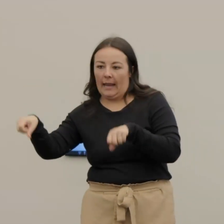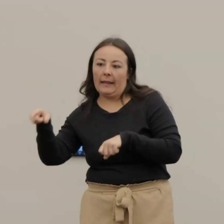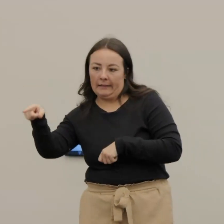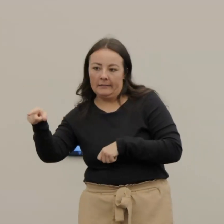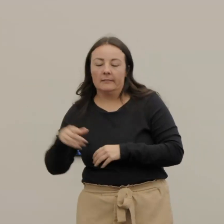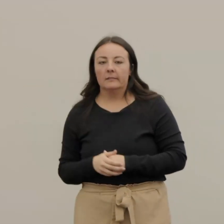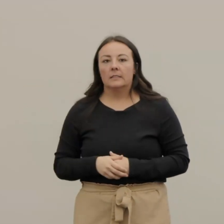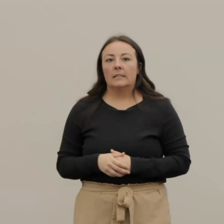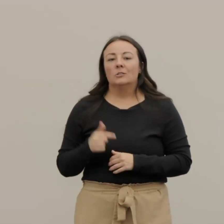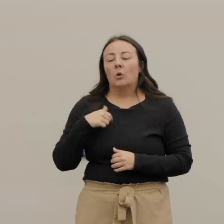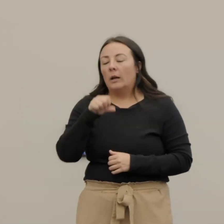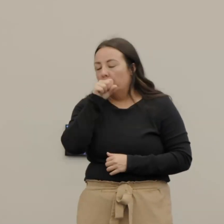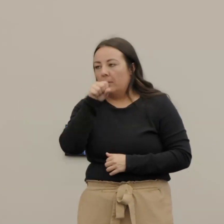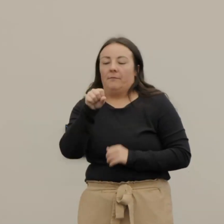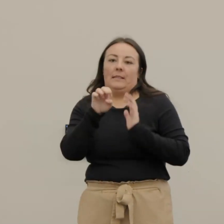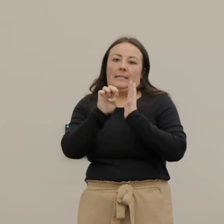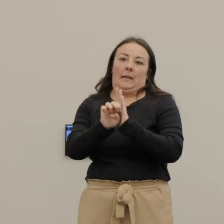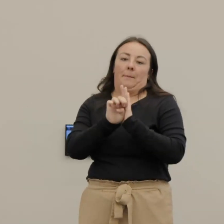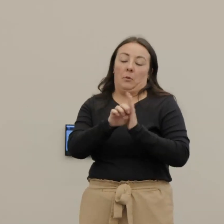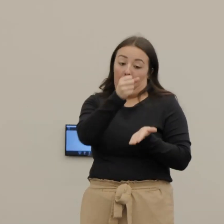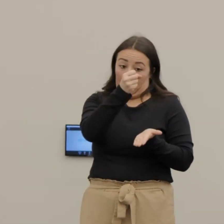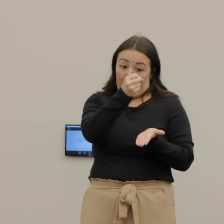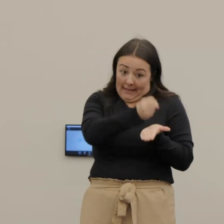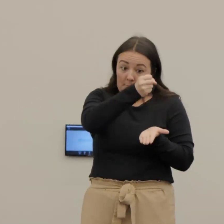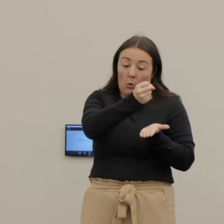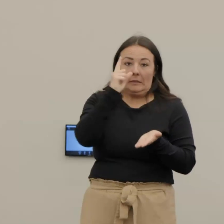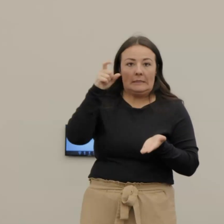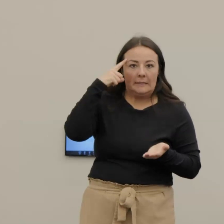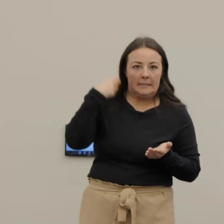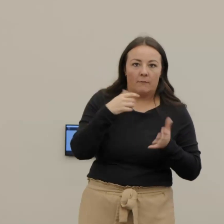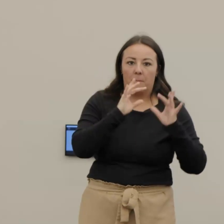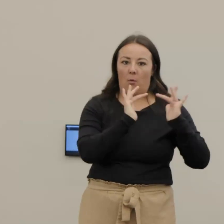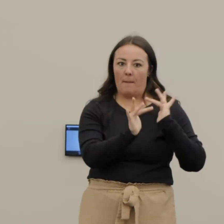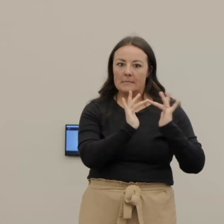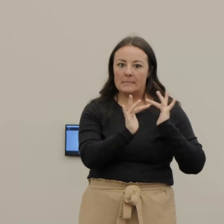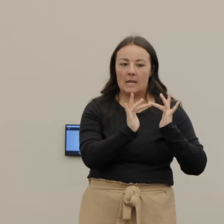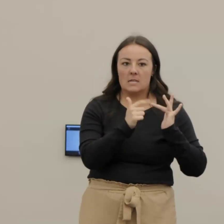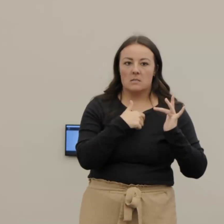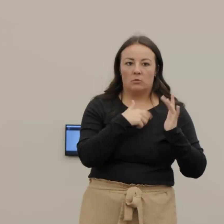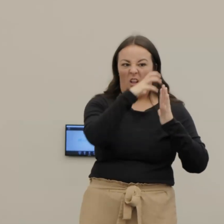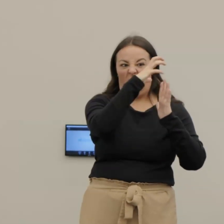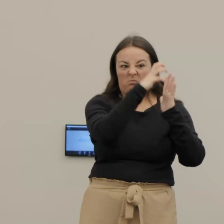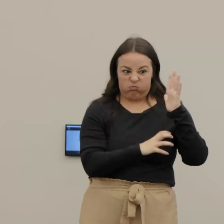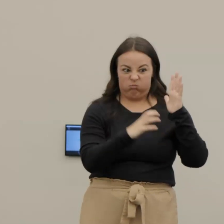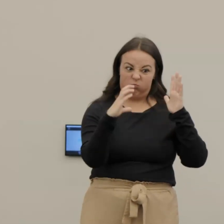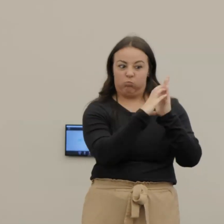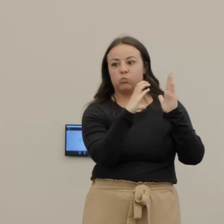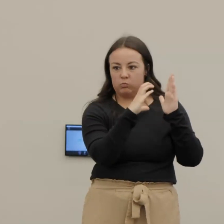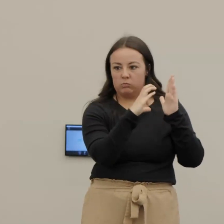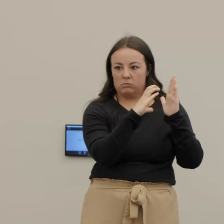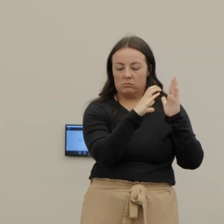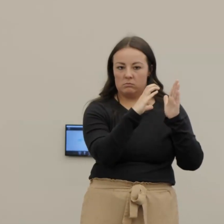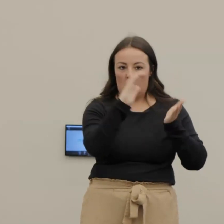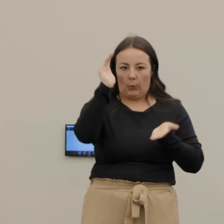these examples. The Passport, a government website that went from a ton of words